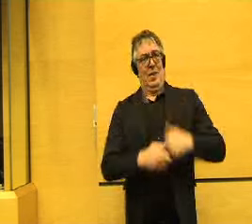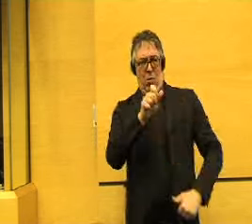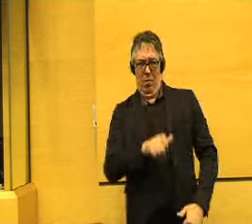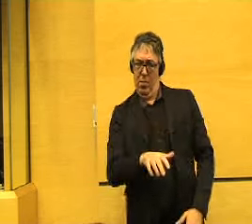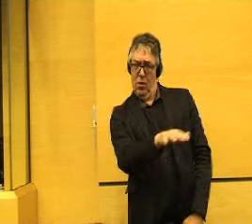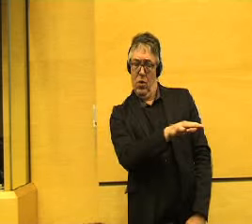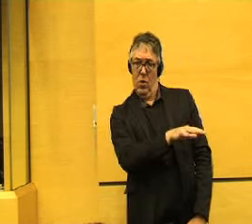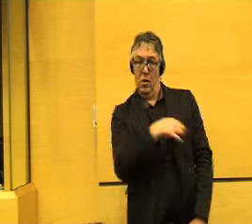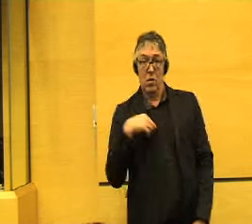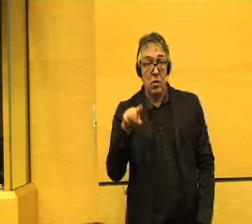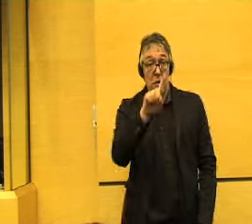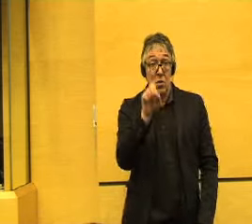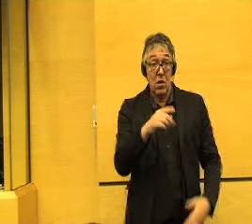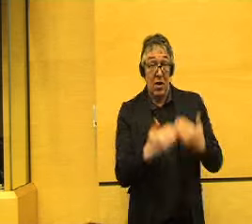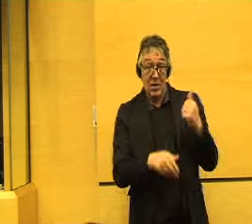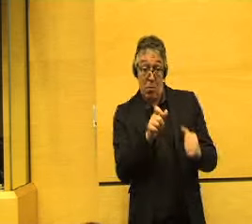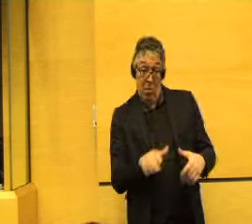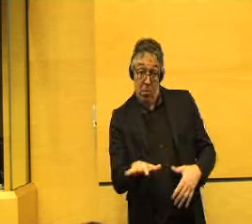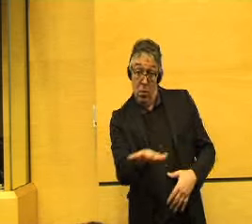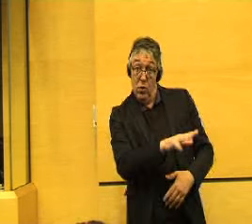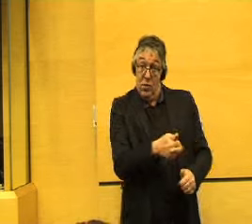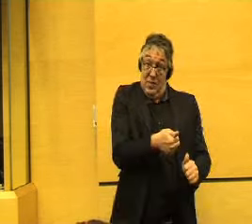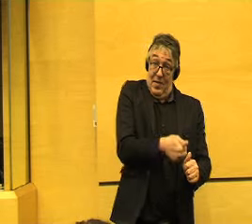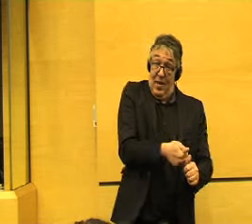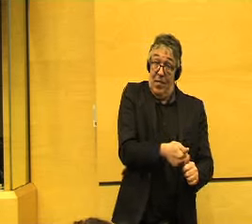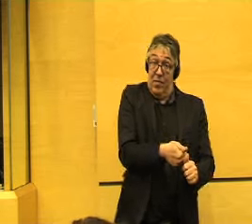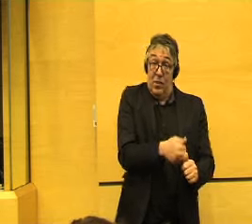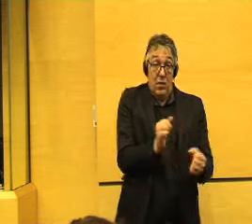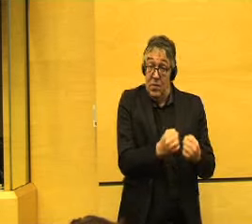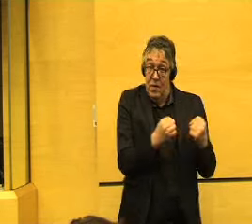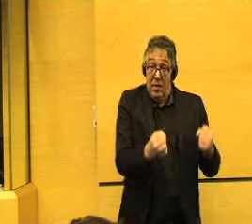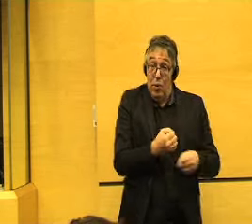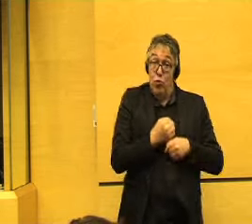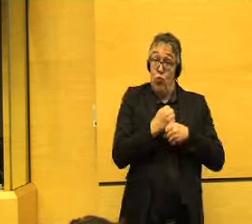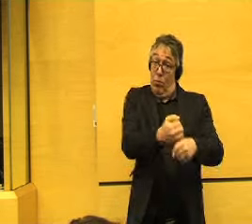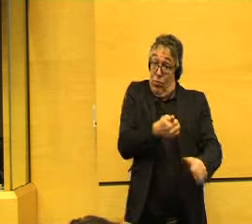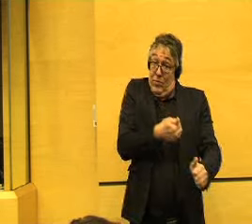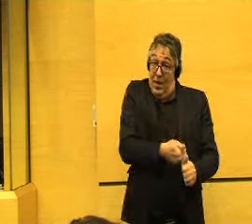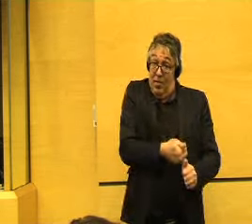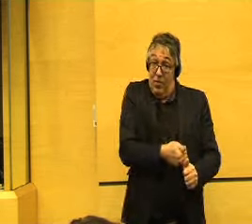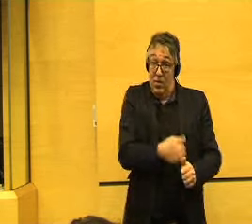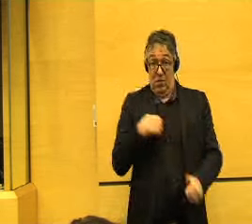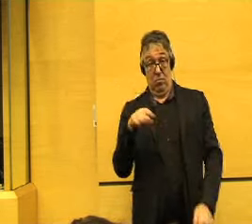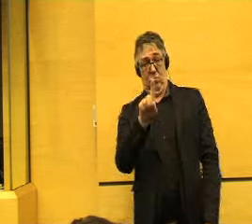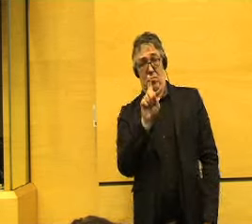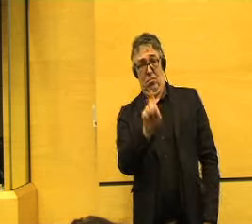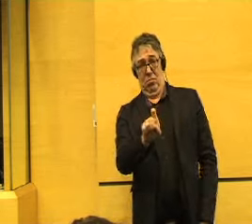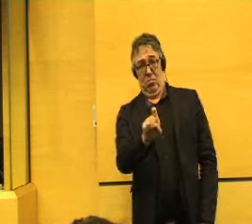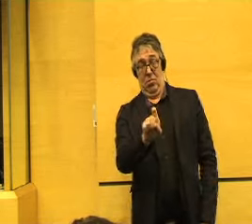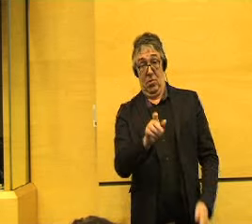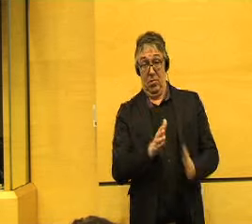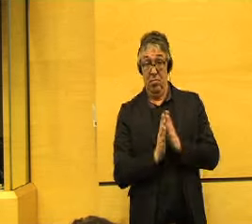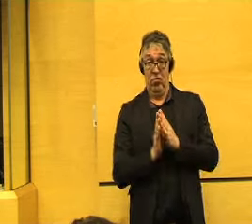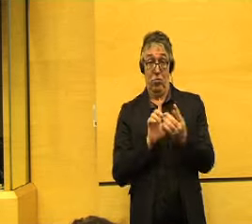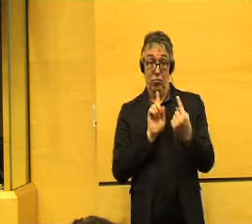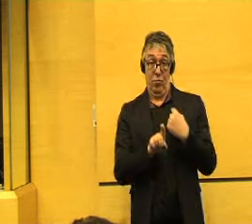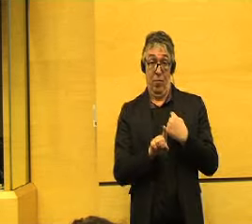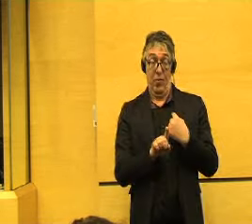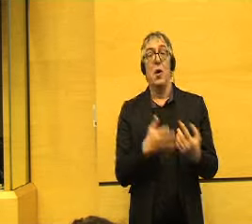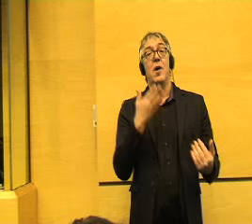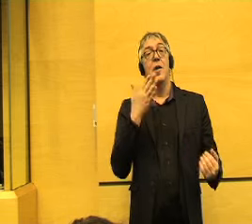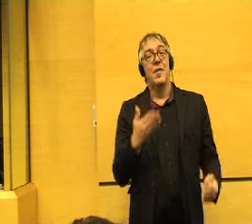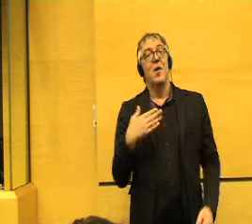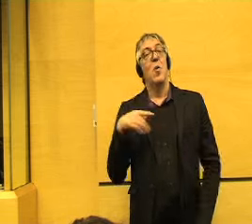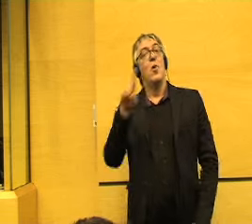there was no capacity among persons with disabilities to represent themselves in such a manner. And now to my